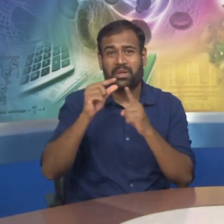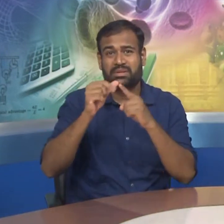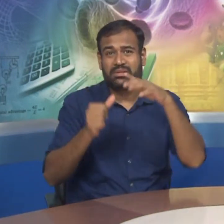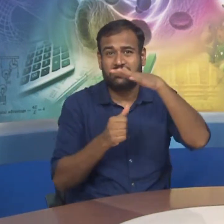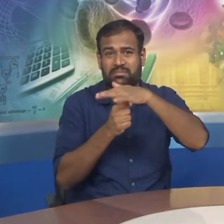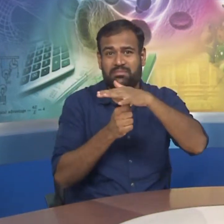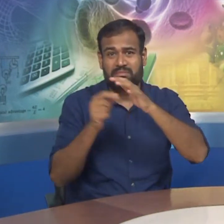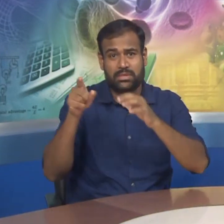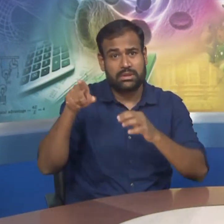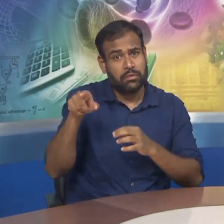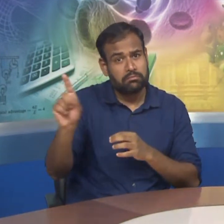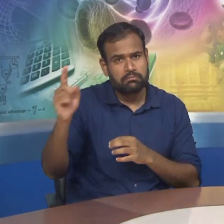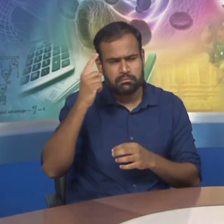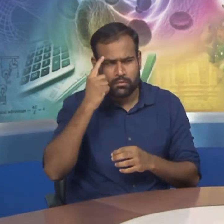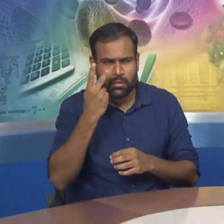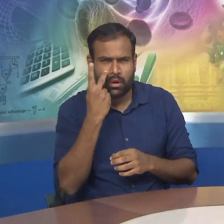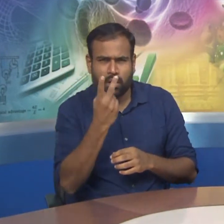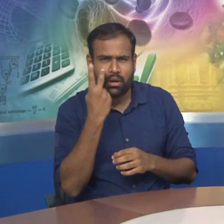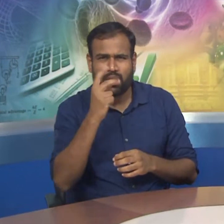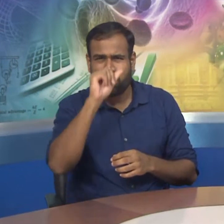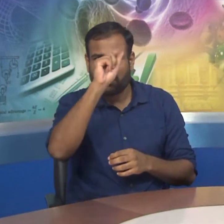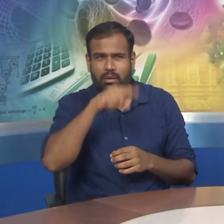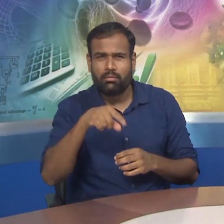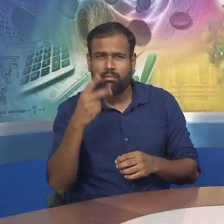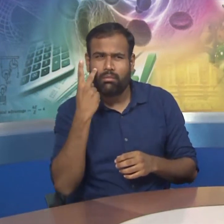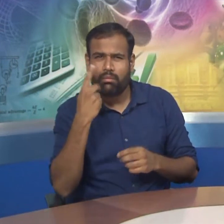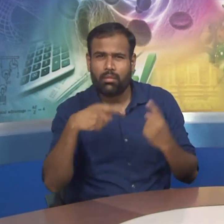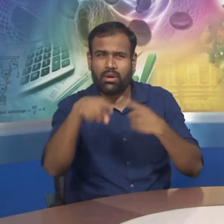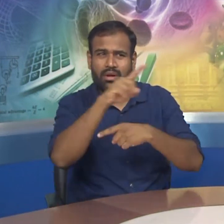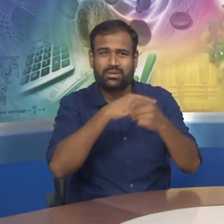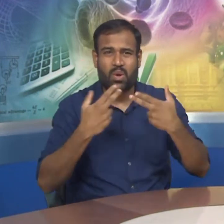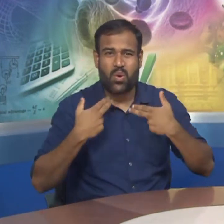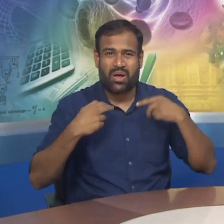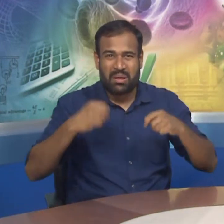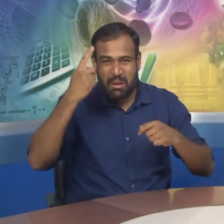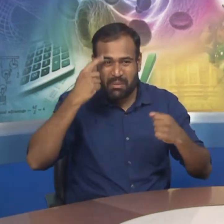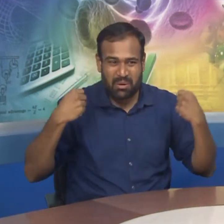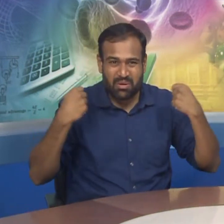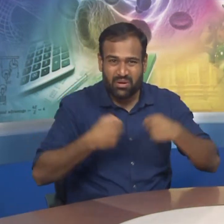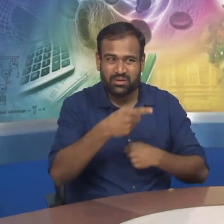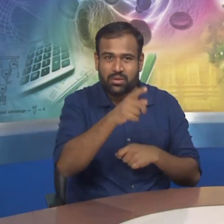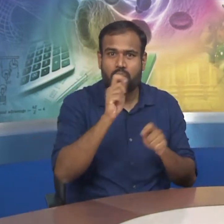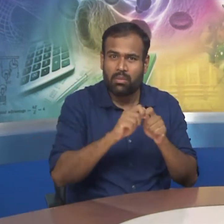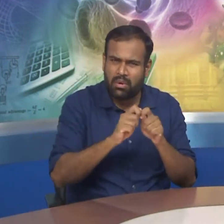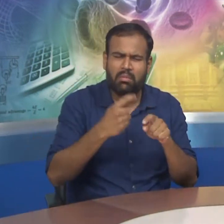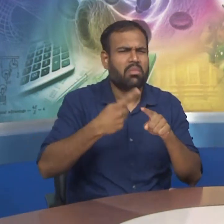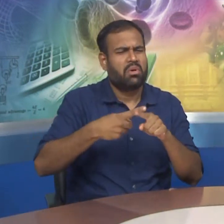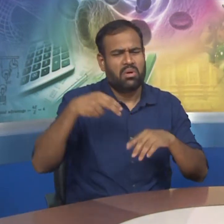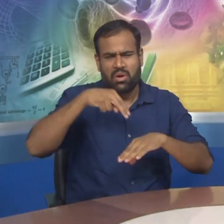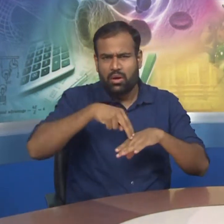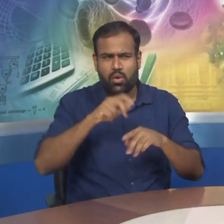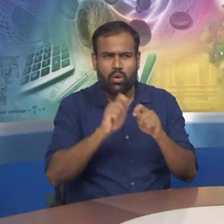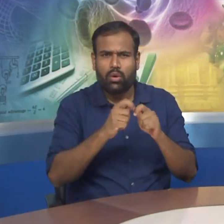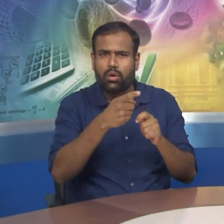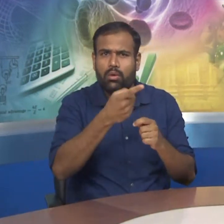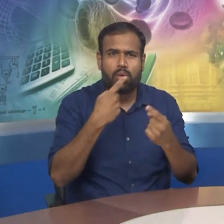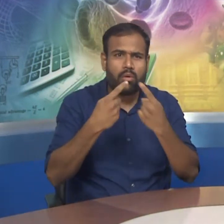And beside that, if he or she is, in the opinion of the President, a distinguished